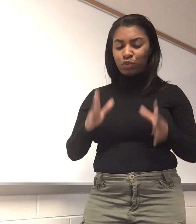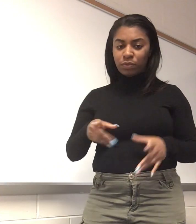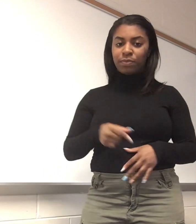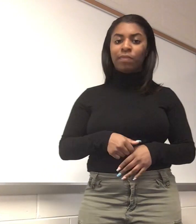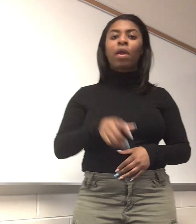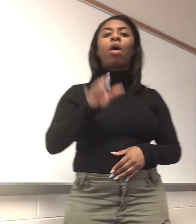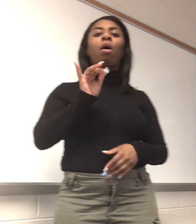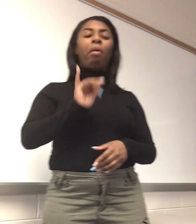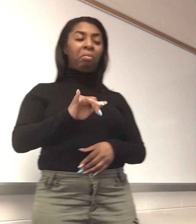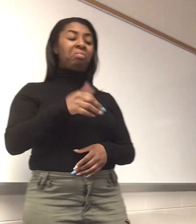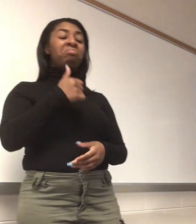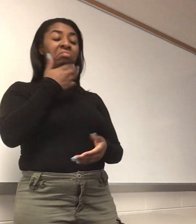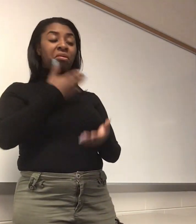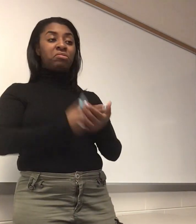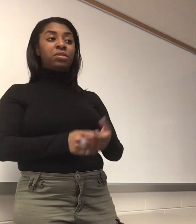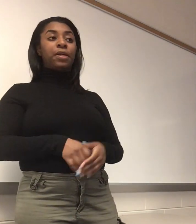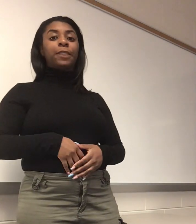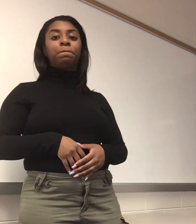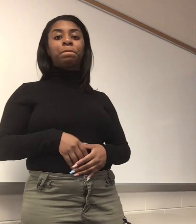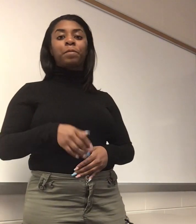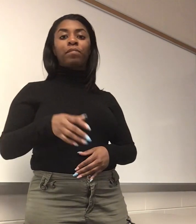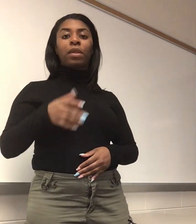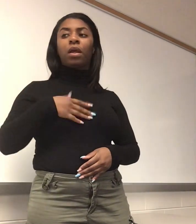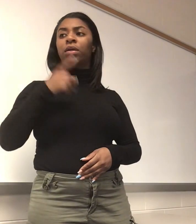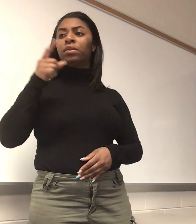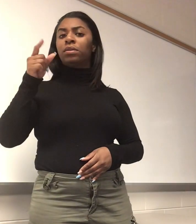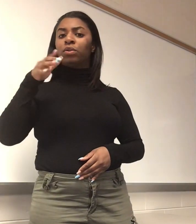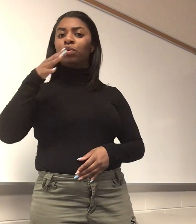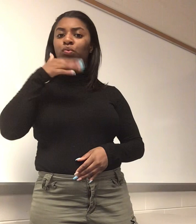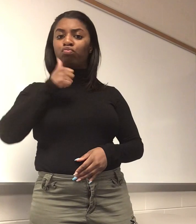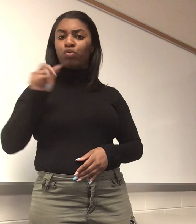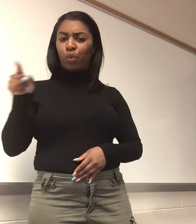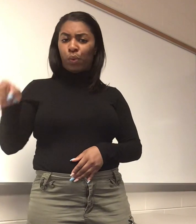Hatter counts. Oh, absolutely. The Mad Hatter and